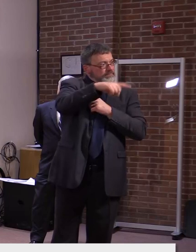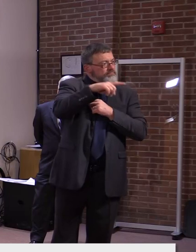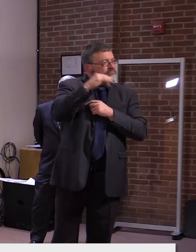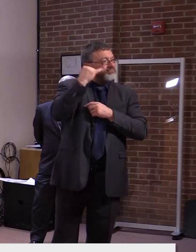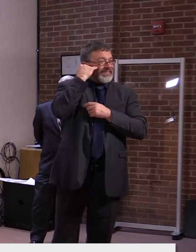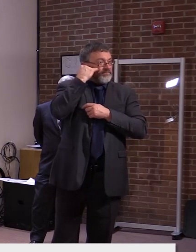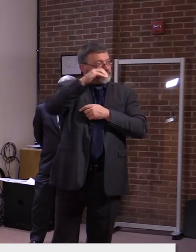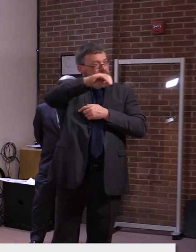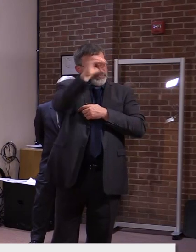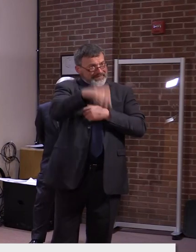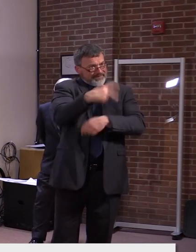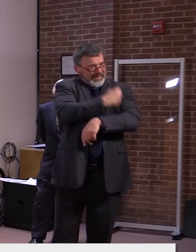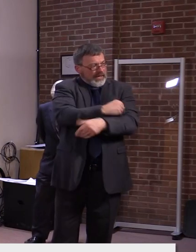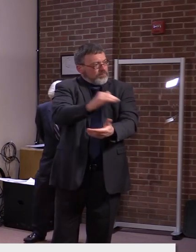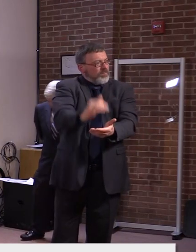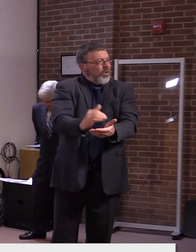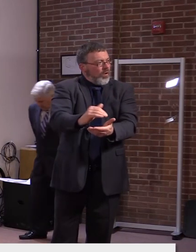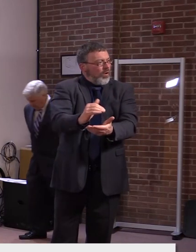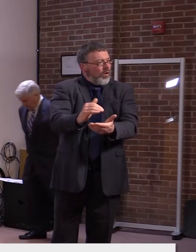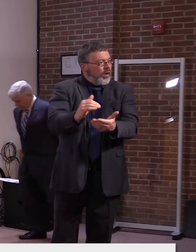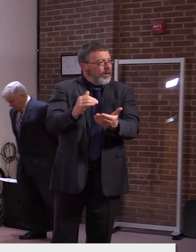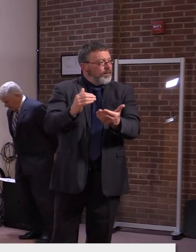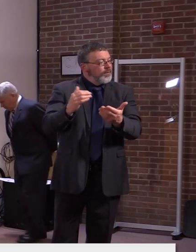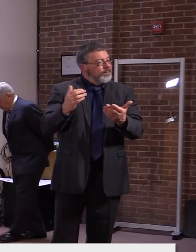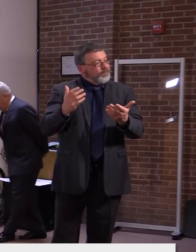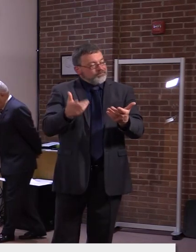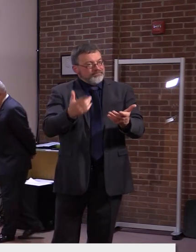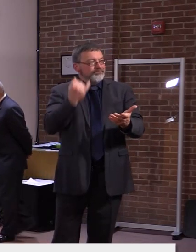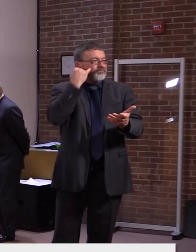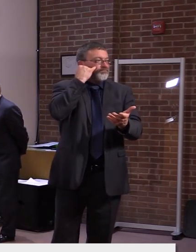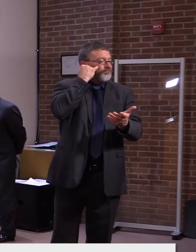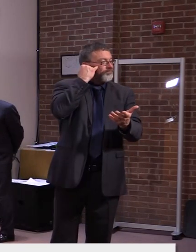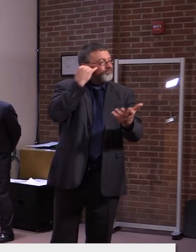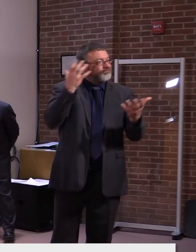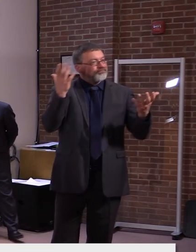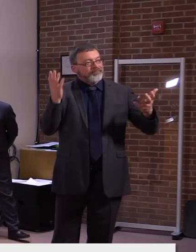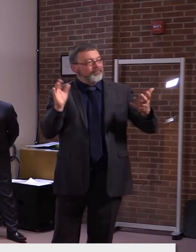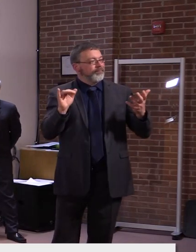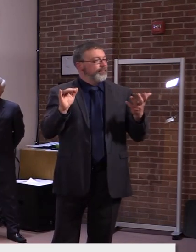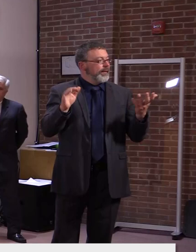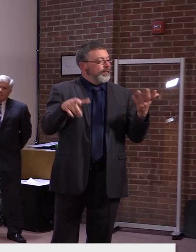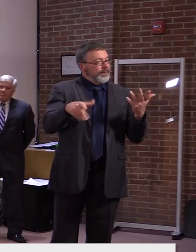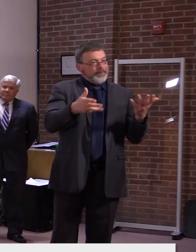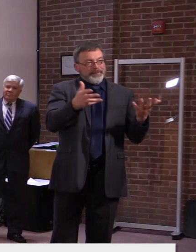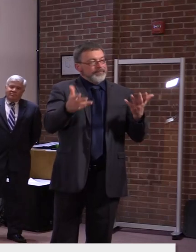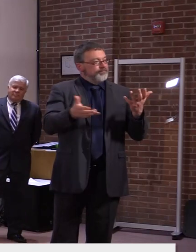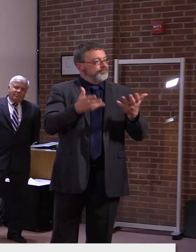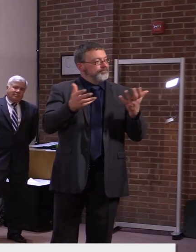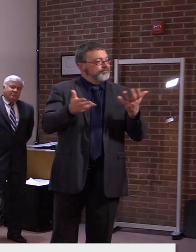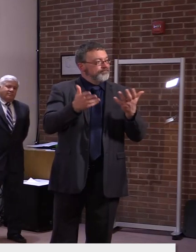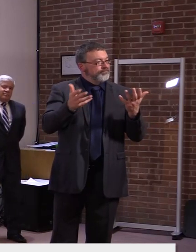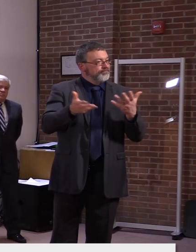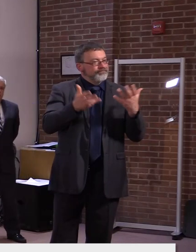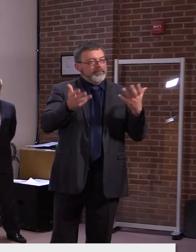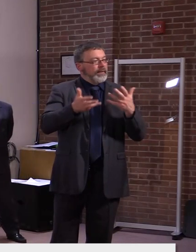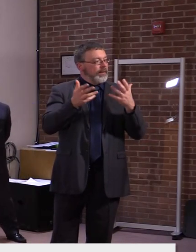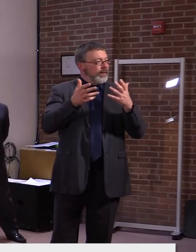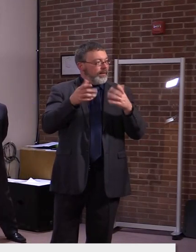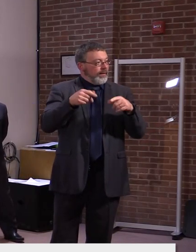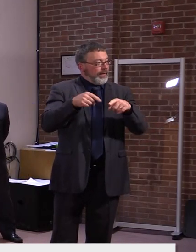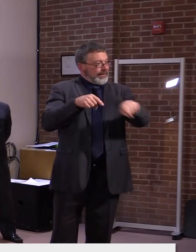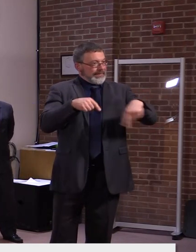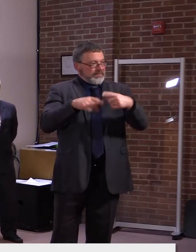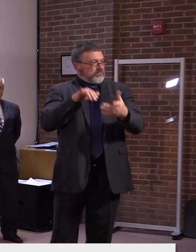maybe even, you know, schools where the majority of the sports, you know, participants are not able to